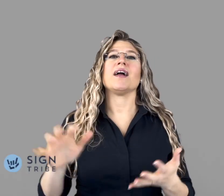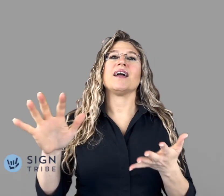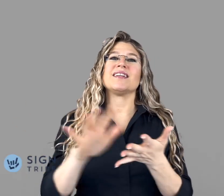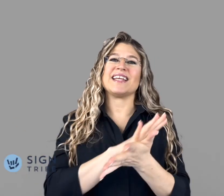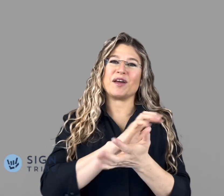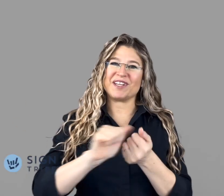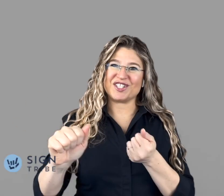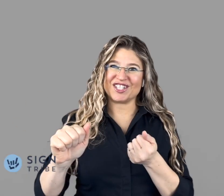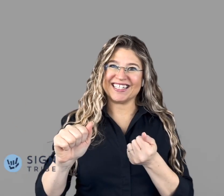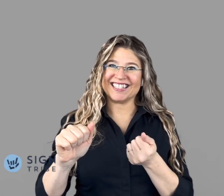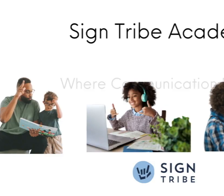Damage.